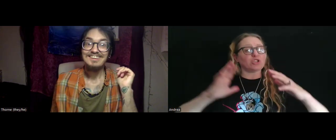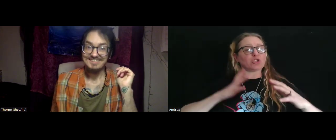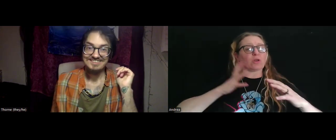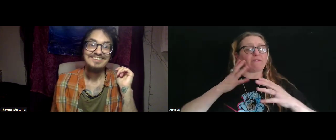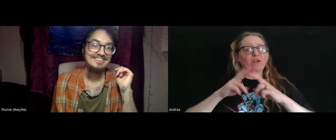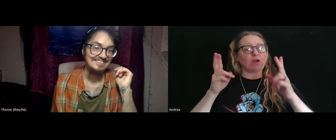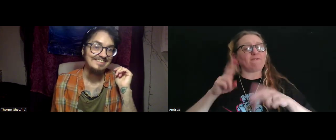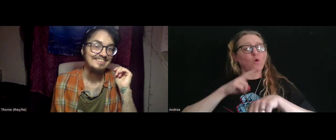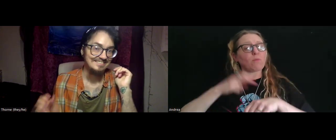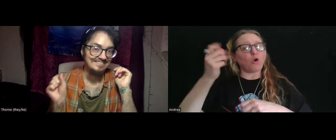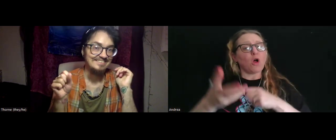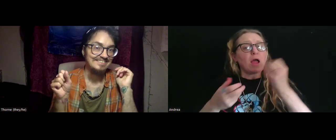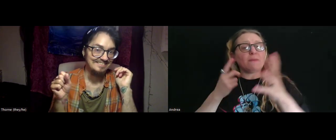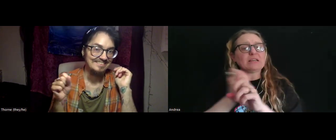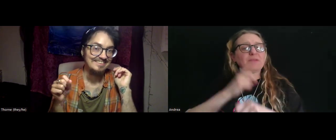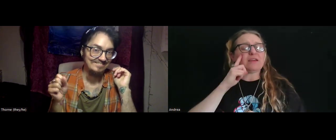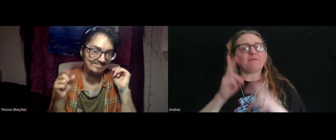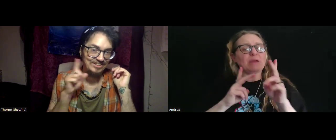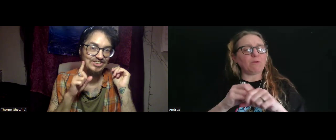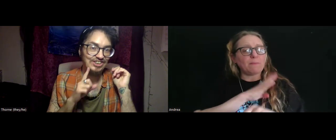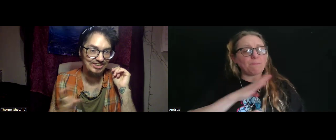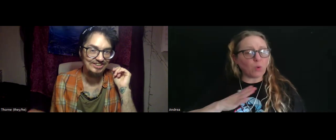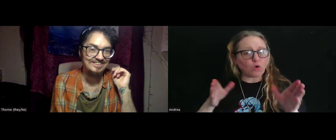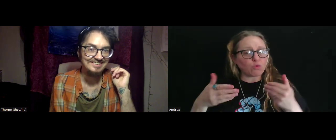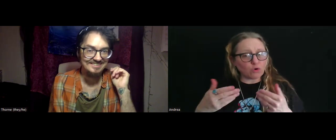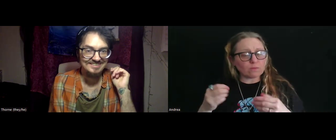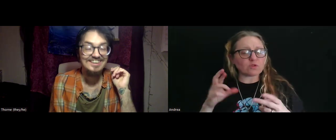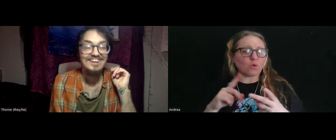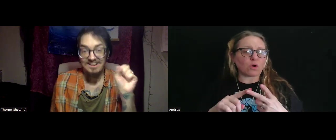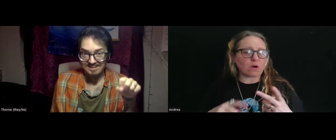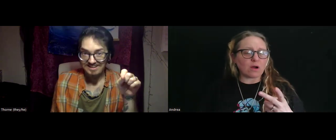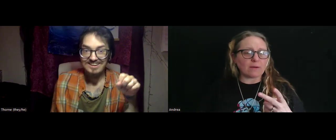register, like very formal. It makes me think of people in boardrooms